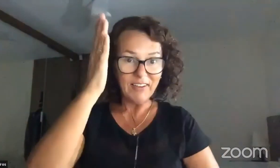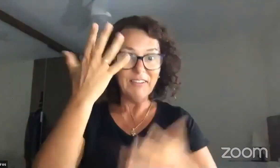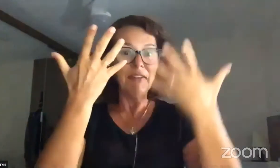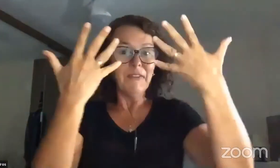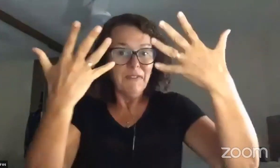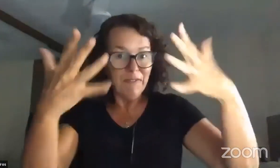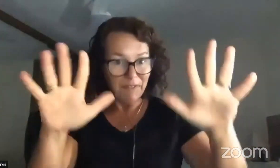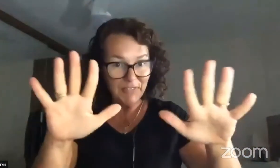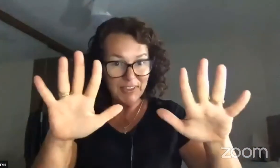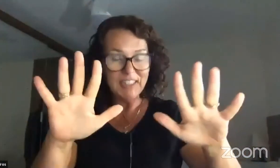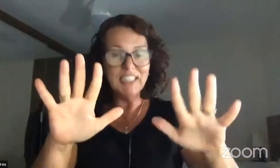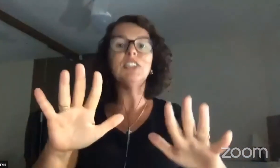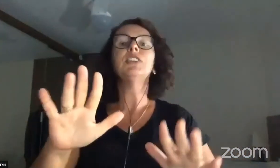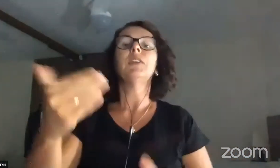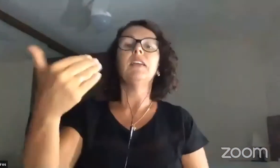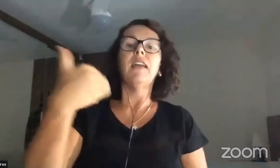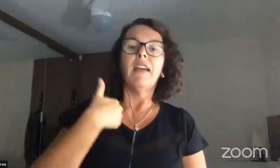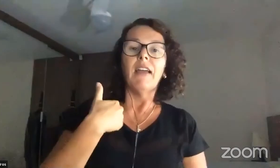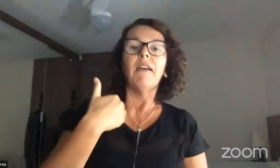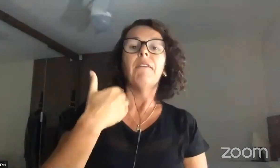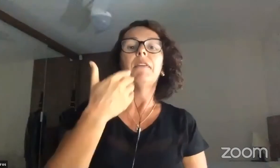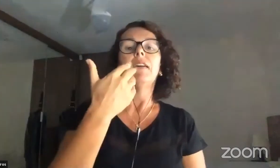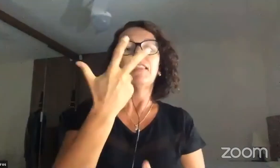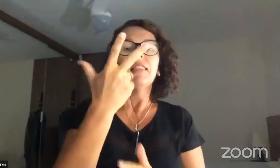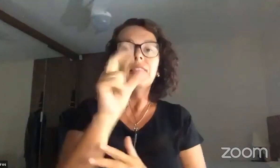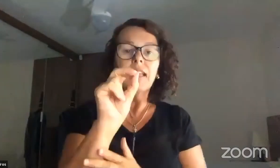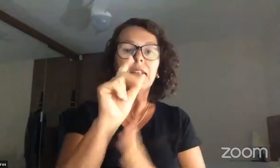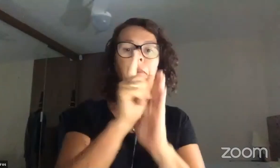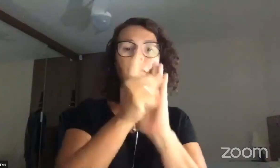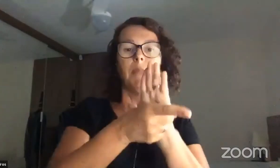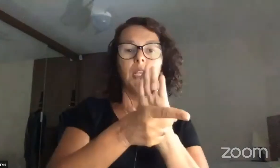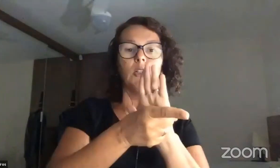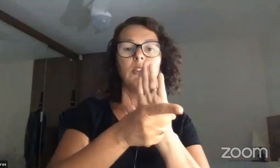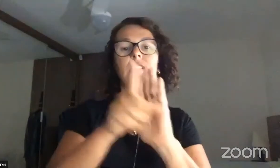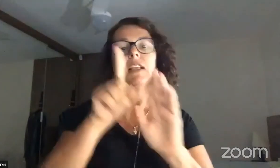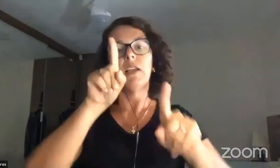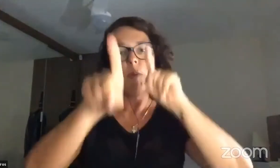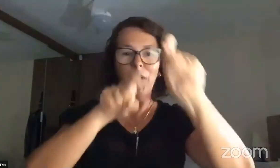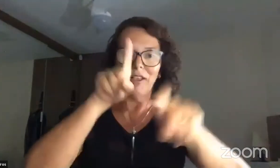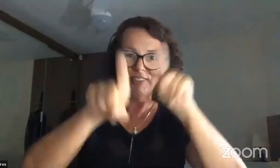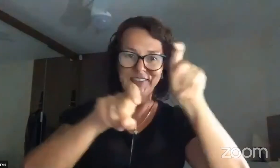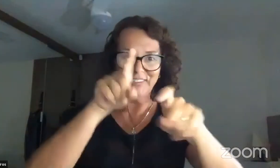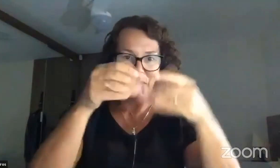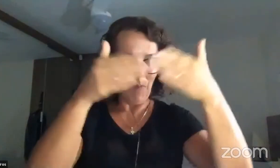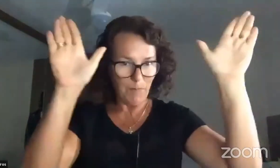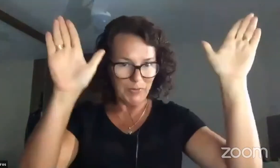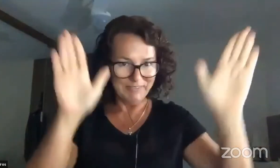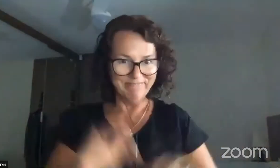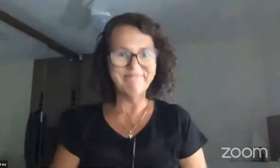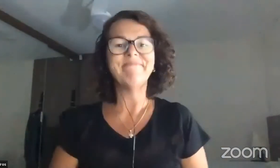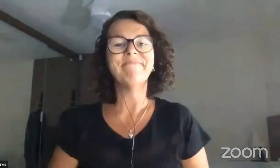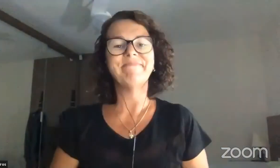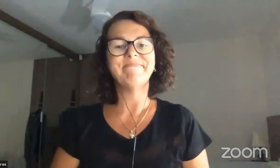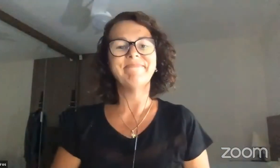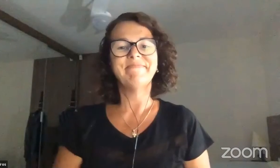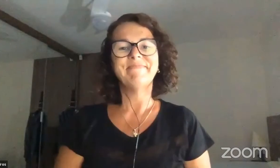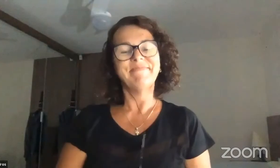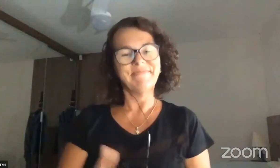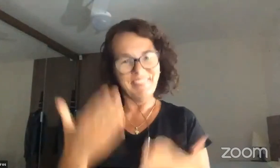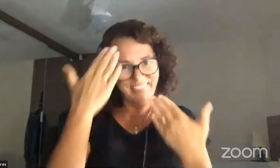presentation, and we're really looking forward to having her. After the presentation, we will be having a 30-minute question and answer opportunity